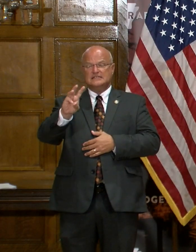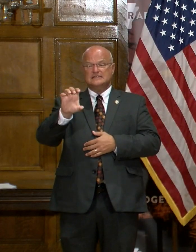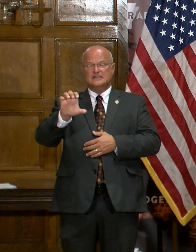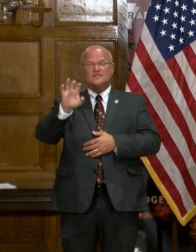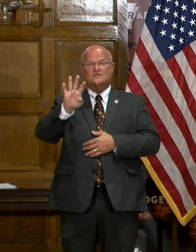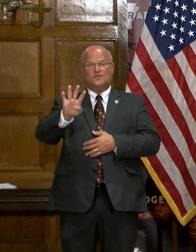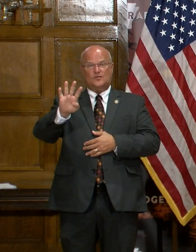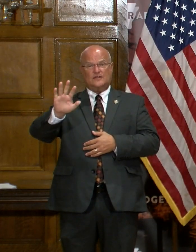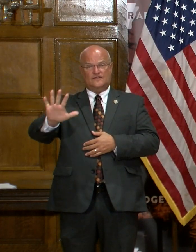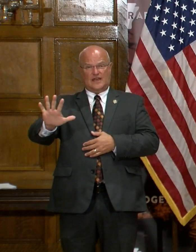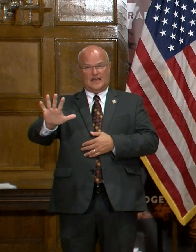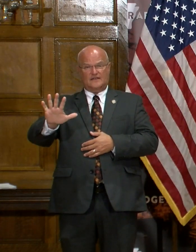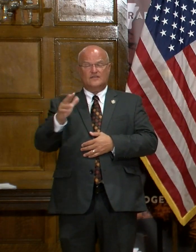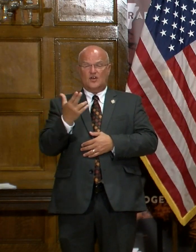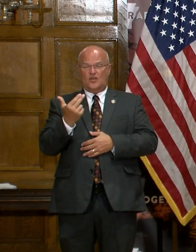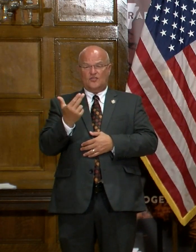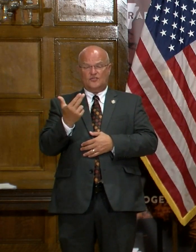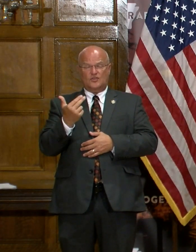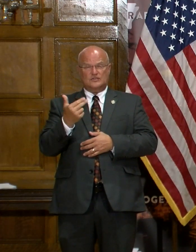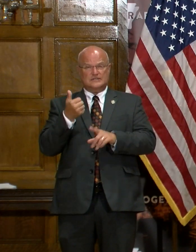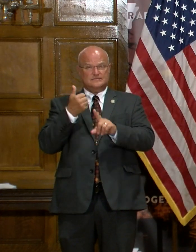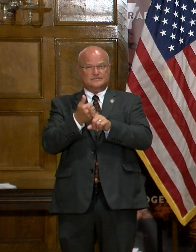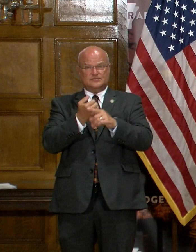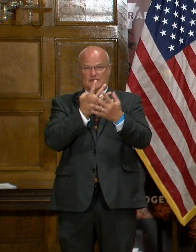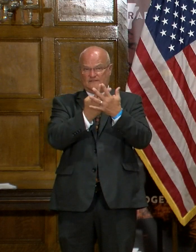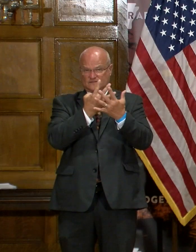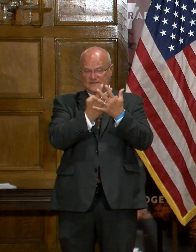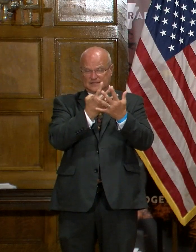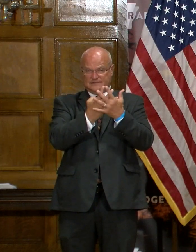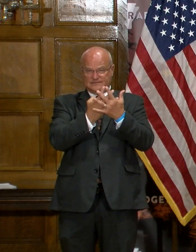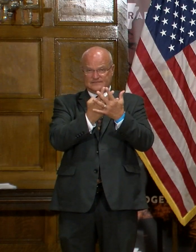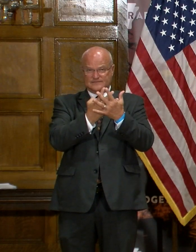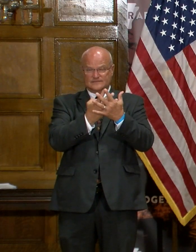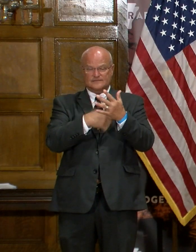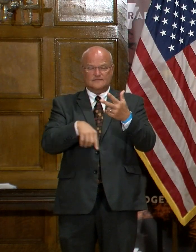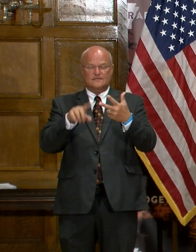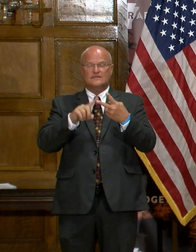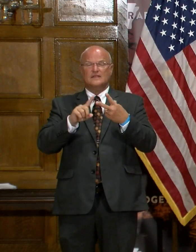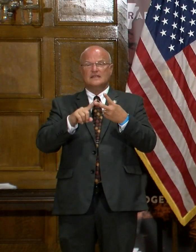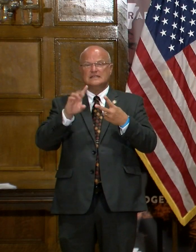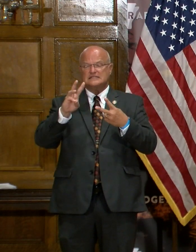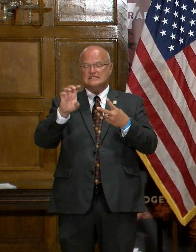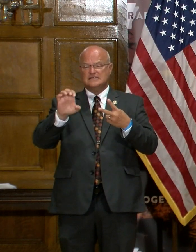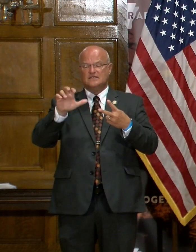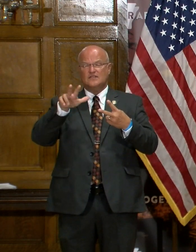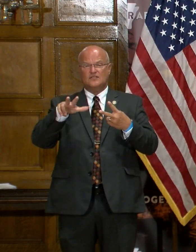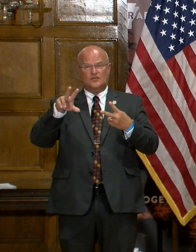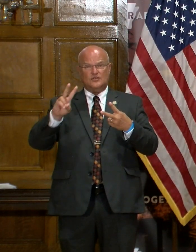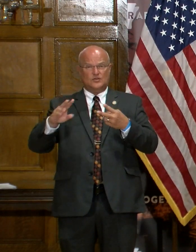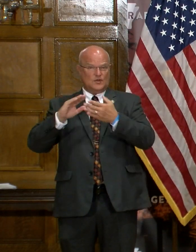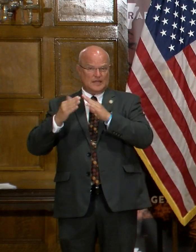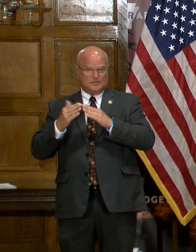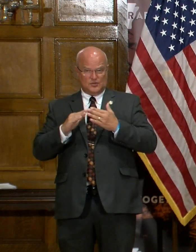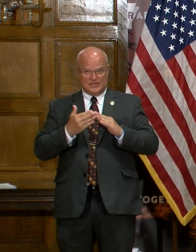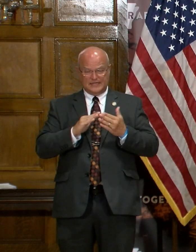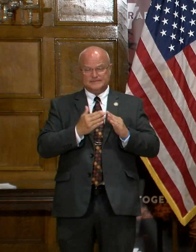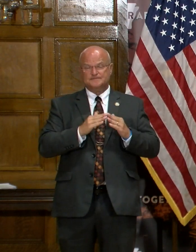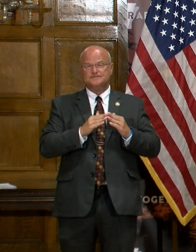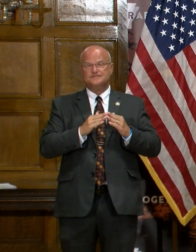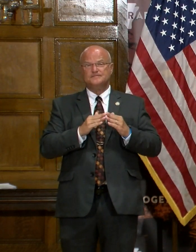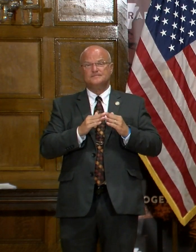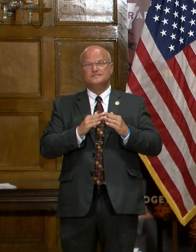645. 13 of these cases occurred in correctional institutions and 632 in the community.